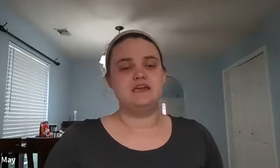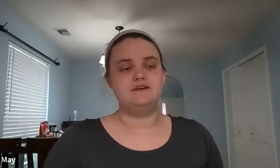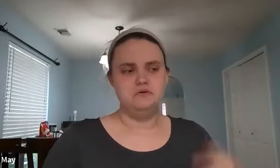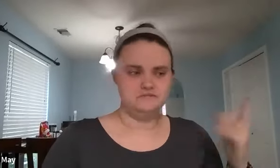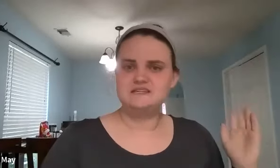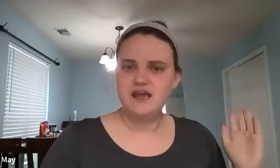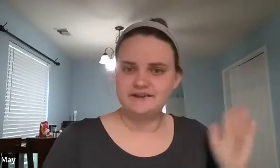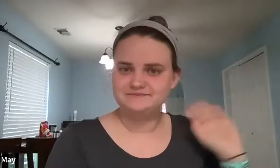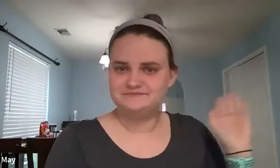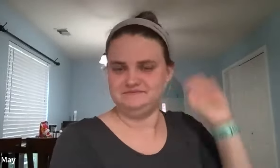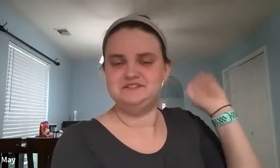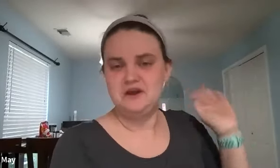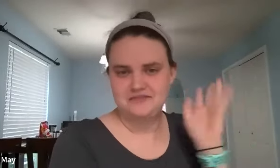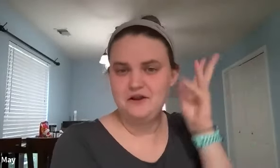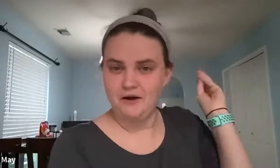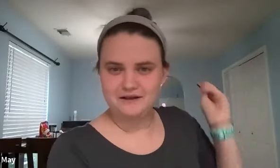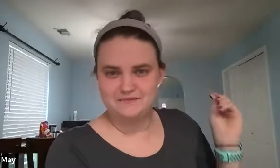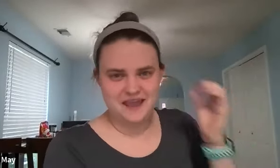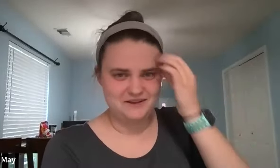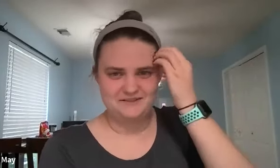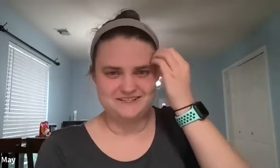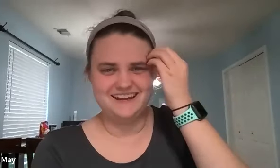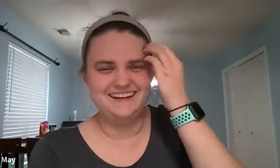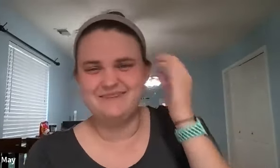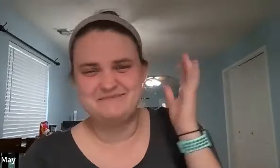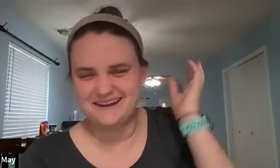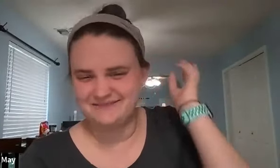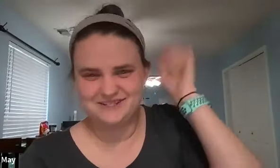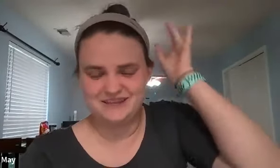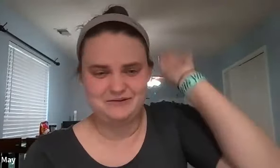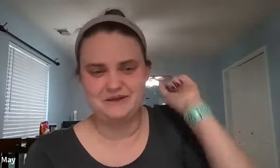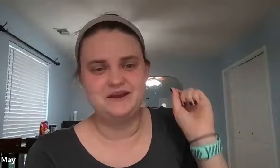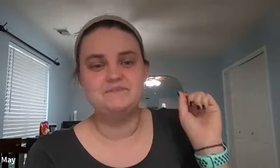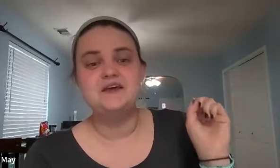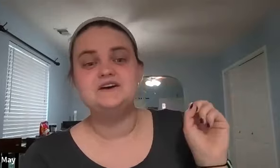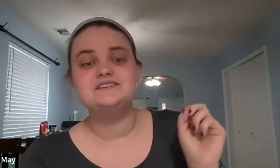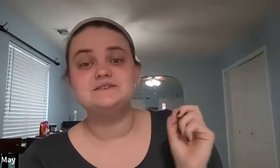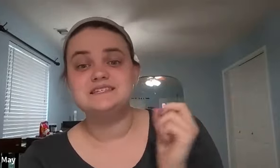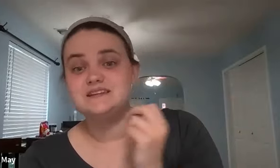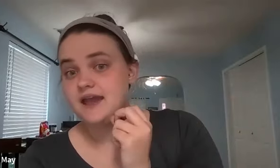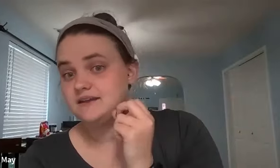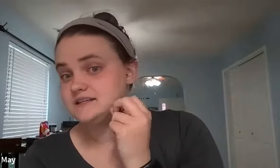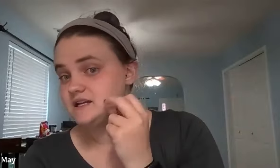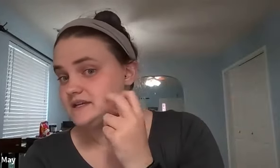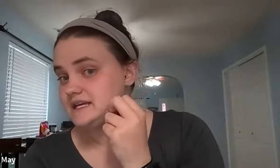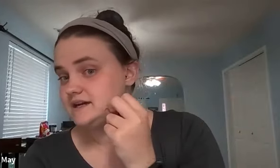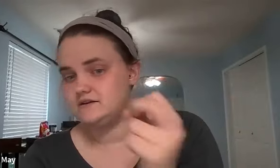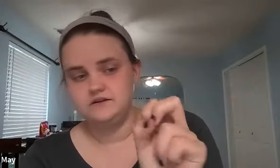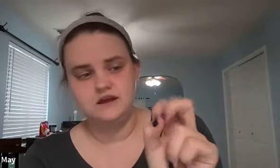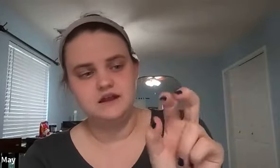Then, oh, snack. Sorry, they're all coming at me all of a sudden in my mind. I'm just like, they're coming up. So snack is going to be, you kind of have